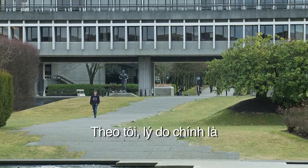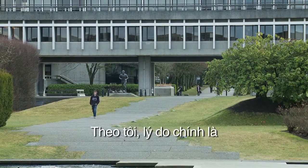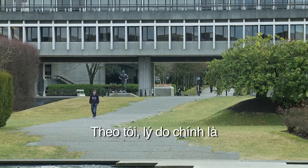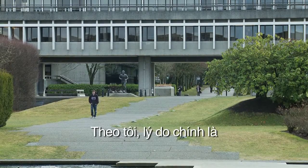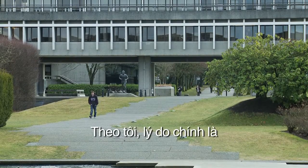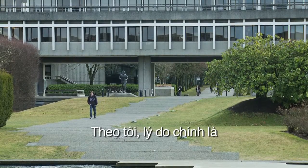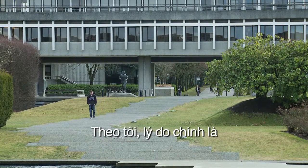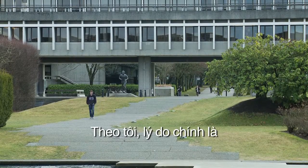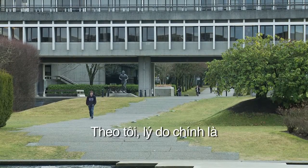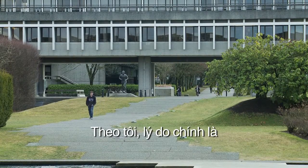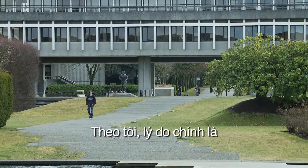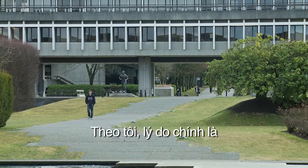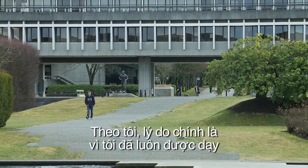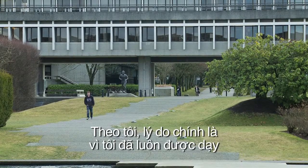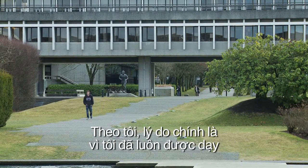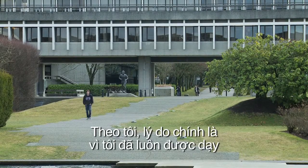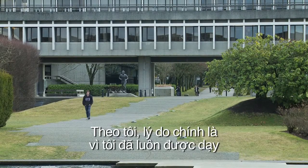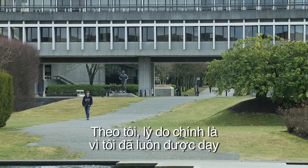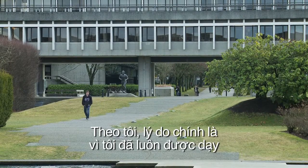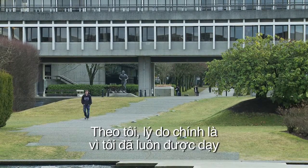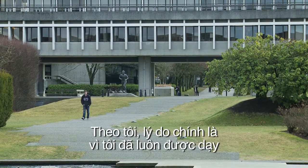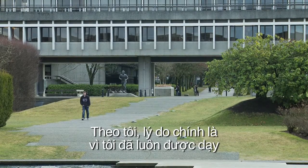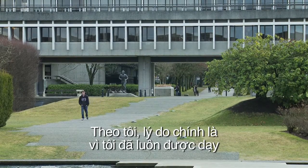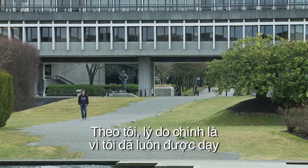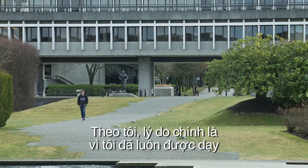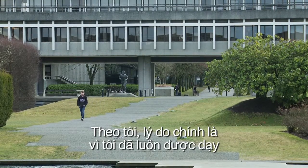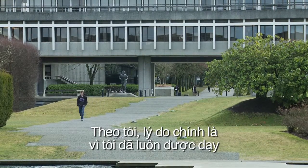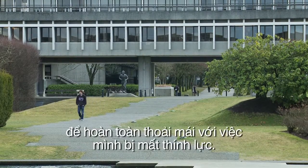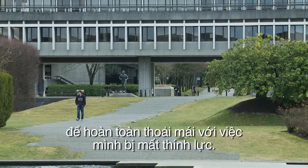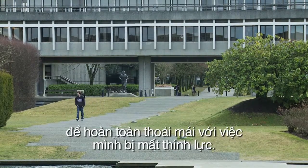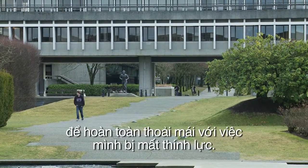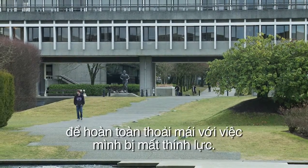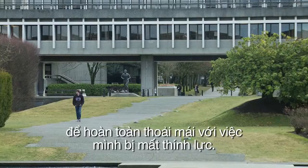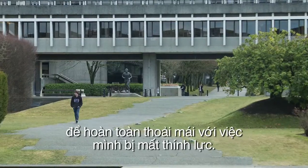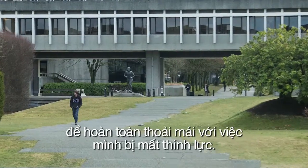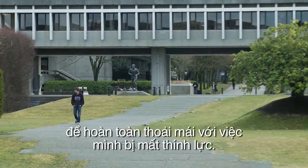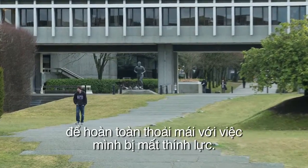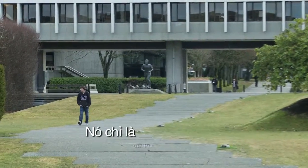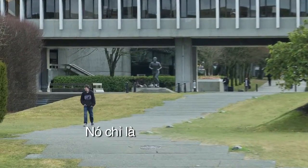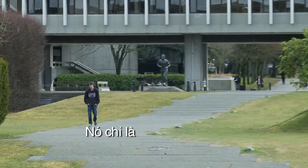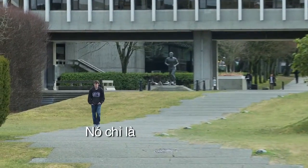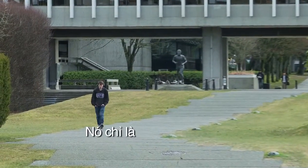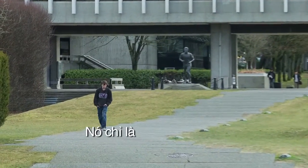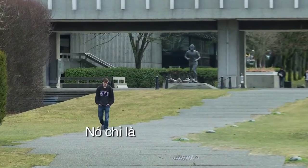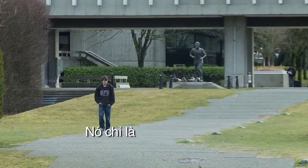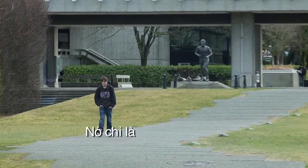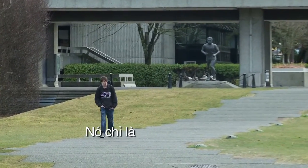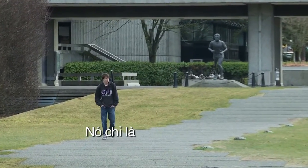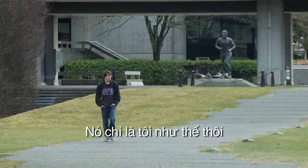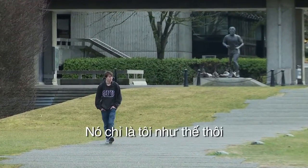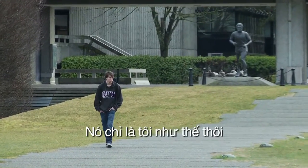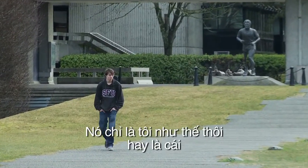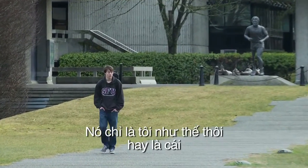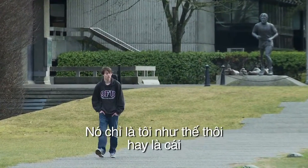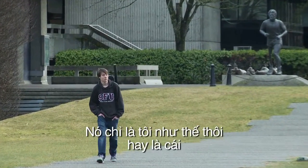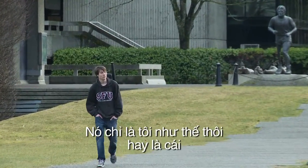mainly the reason for that was because I was always taught to be just totally comfortable with my hearing loss. It was just something that I was or something that